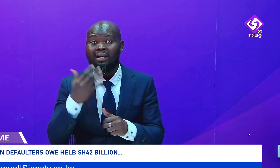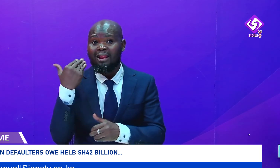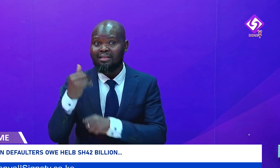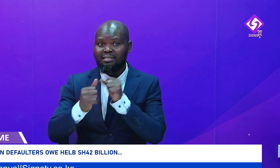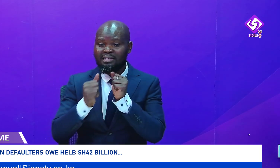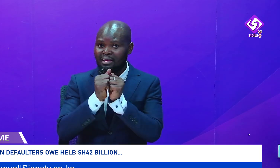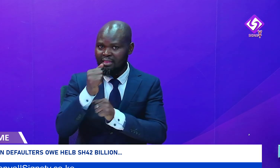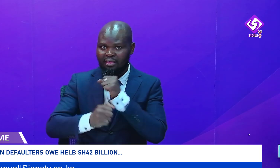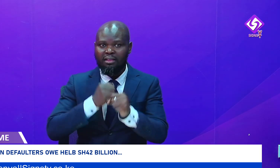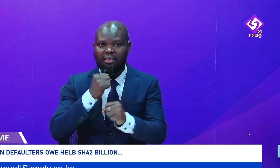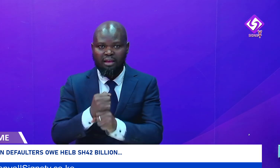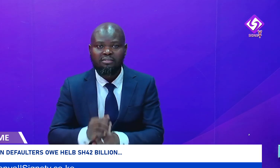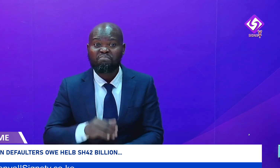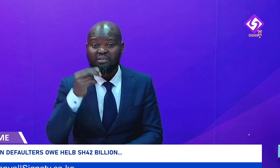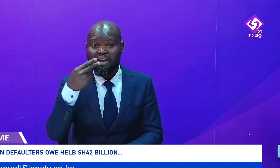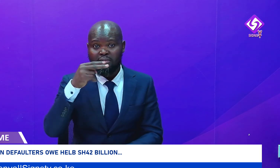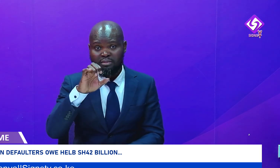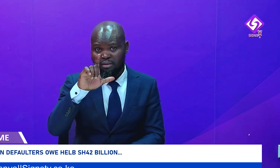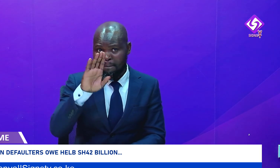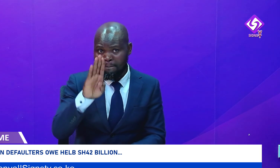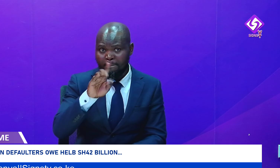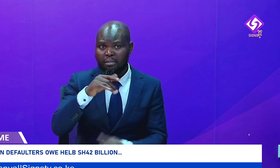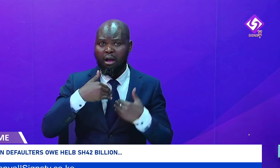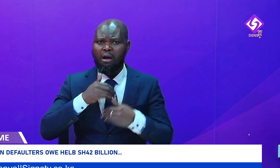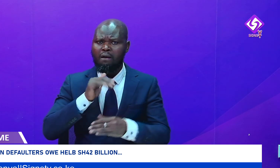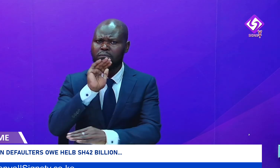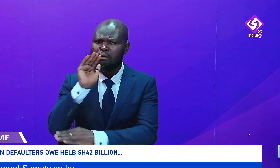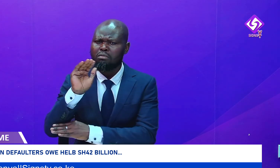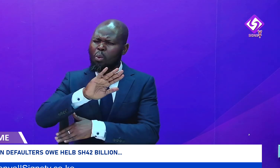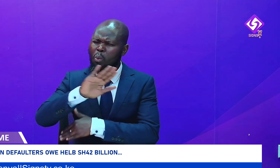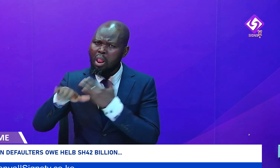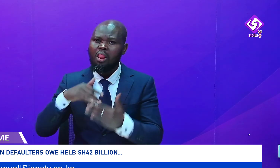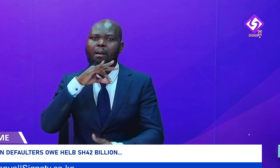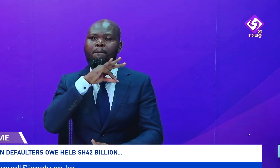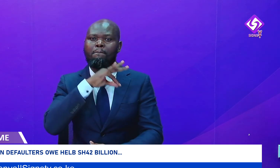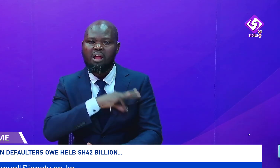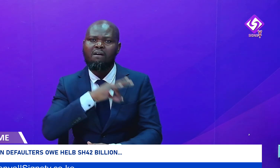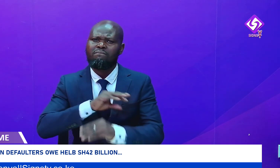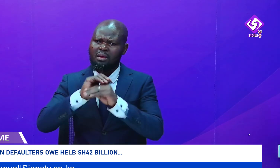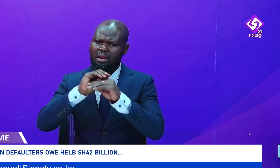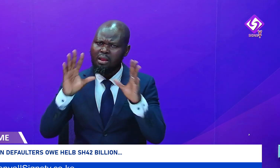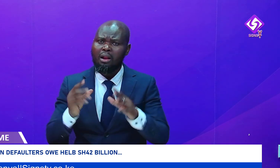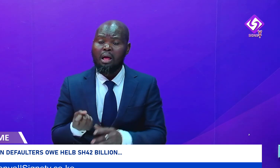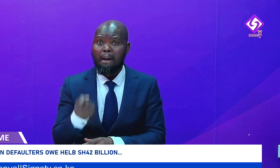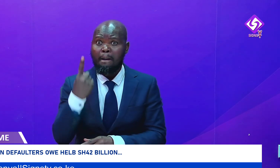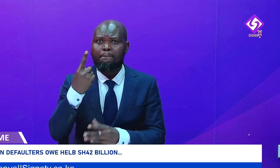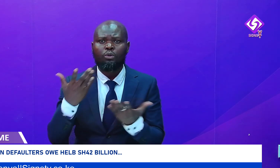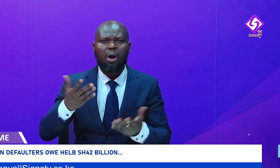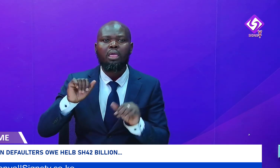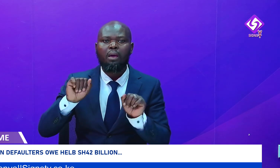Many of them have not made any repayment for the last 10 years. HELB has urged all beneficiaries